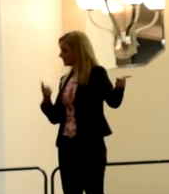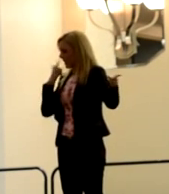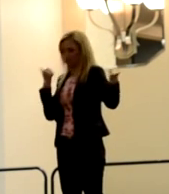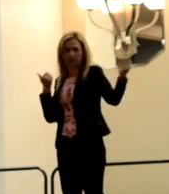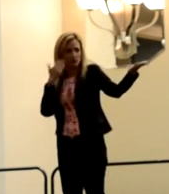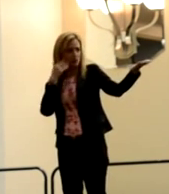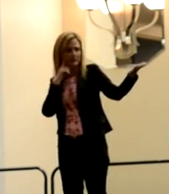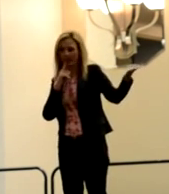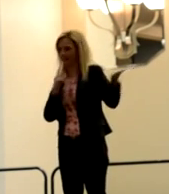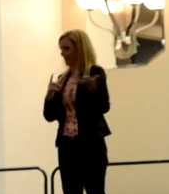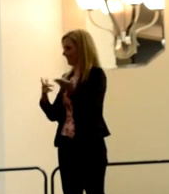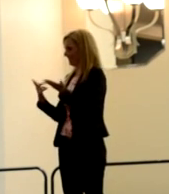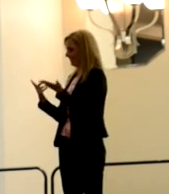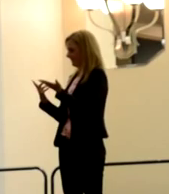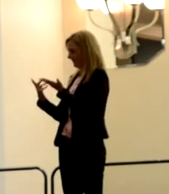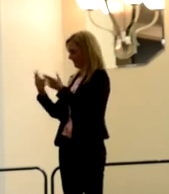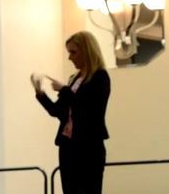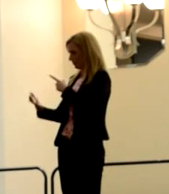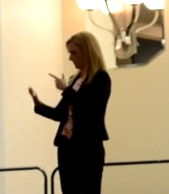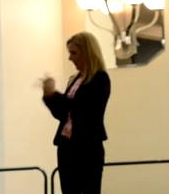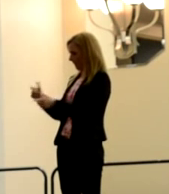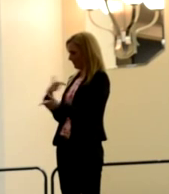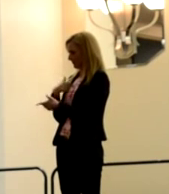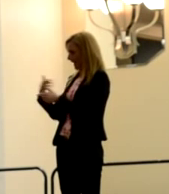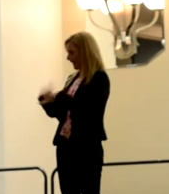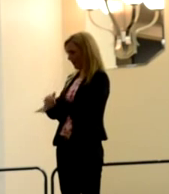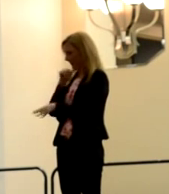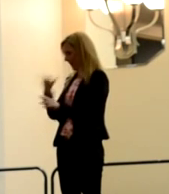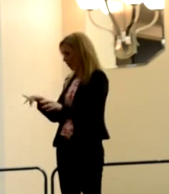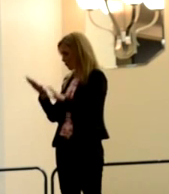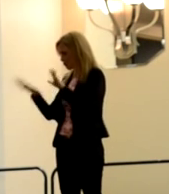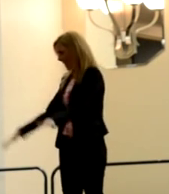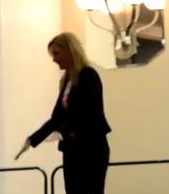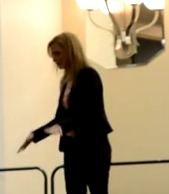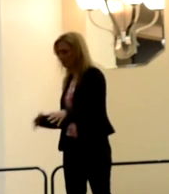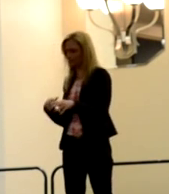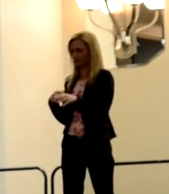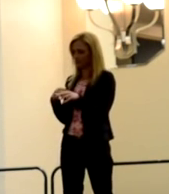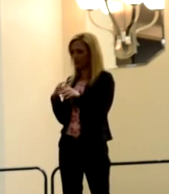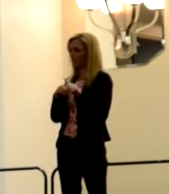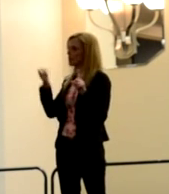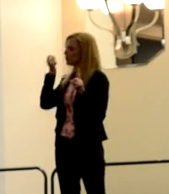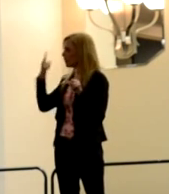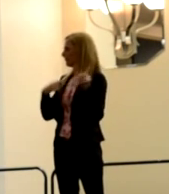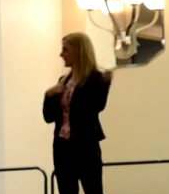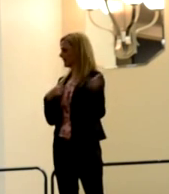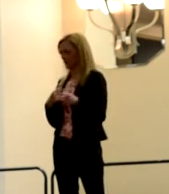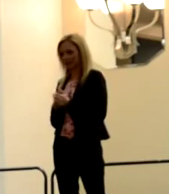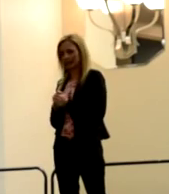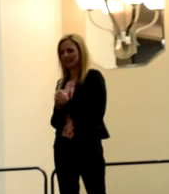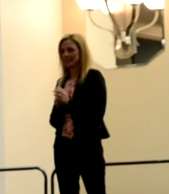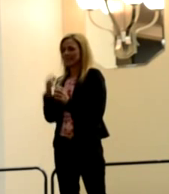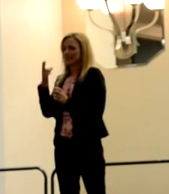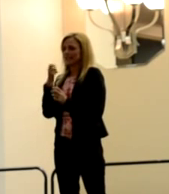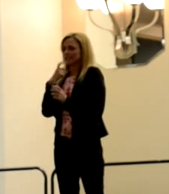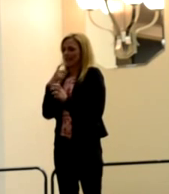got it, because of course he knows deaf people and knows deaf culture and language. My English isn't that great, but he